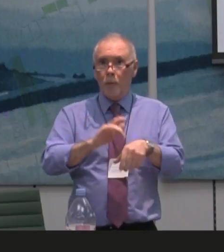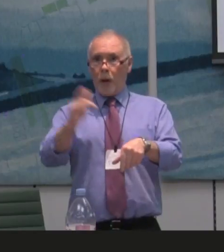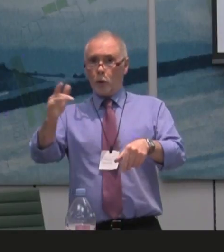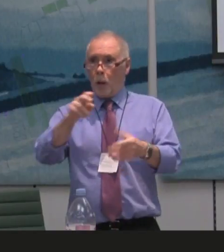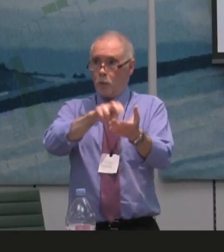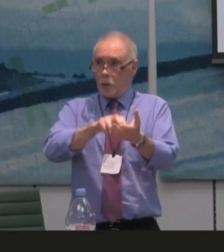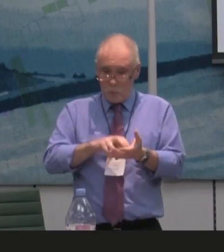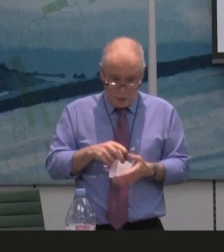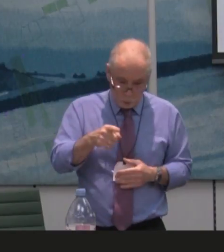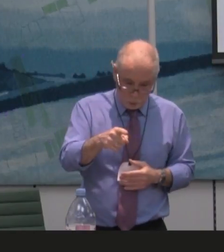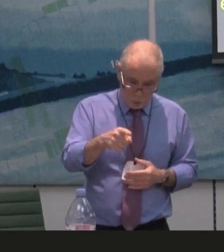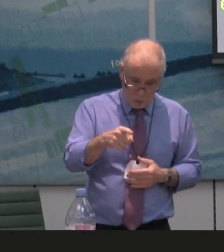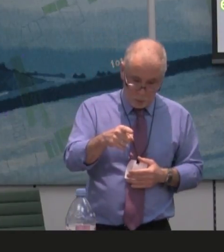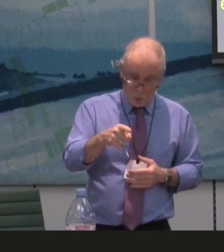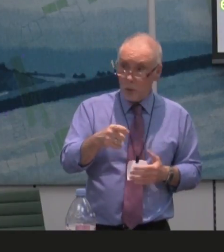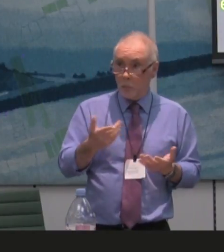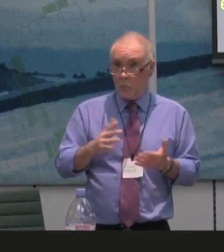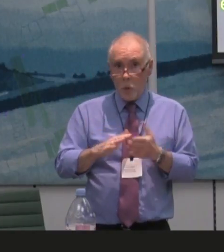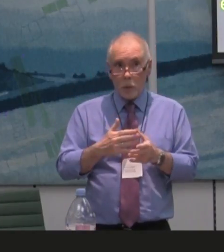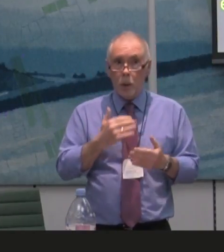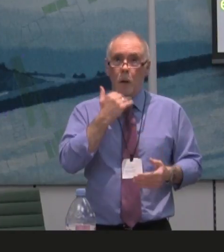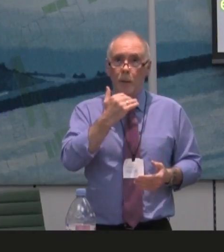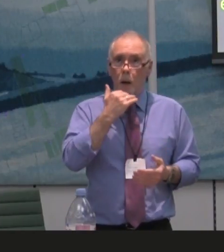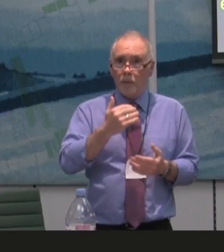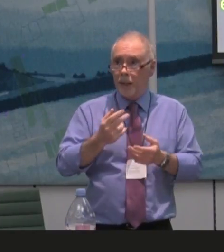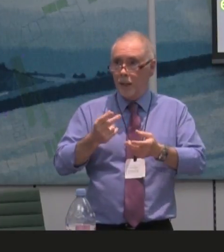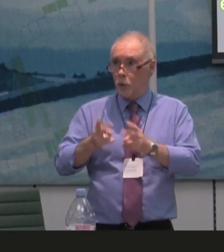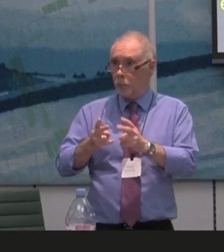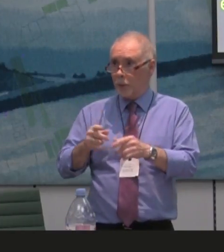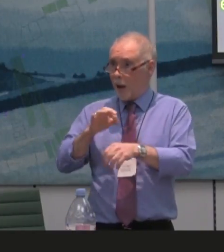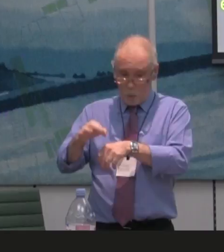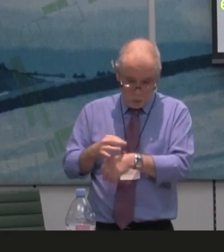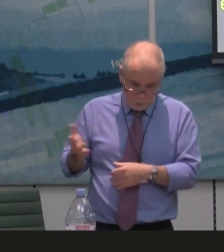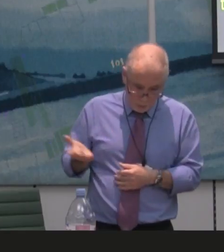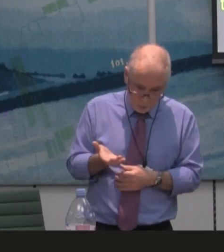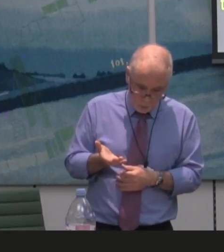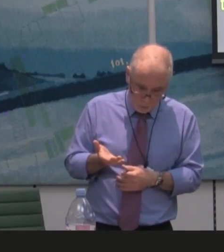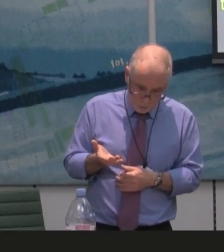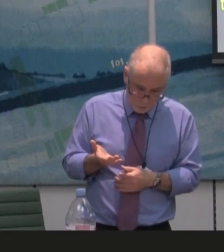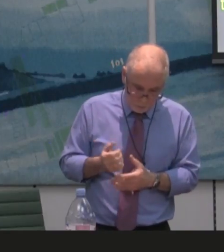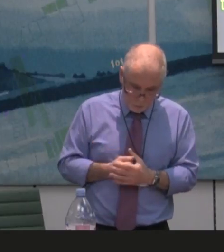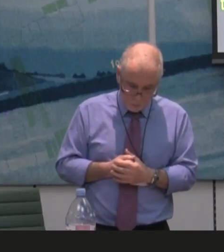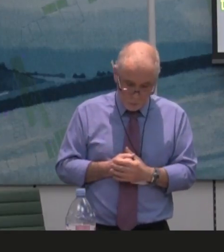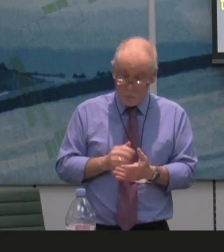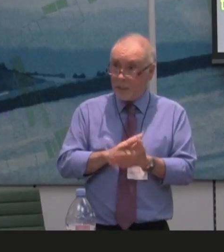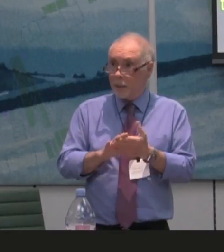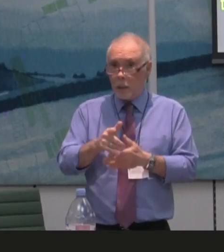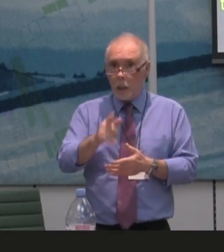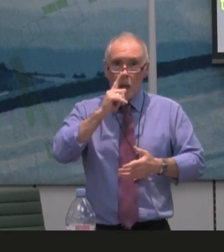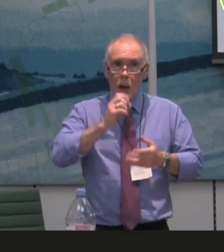deaf people have actually lost their professional registrations because they were unable to claim for enough